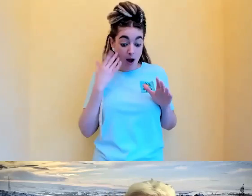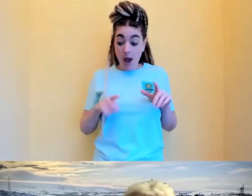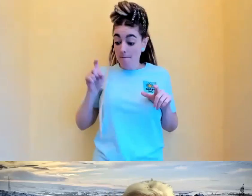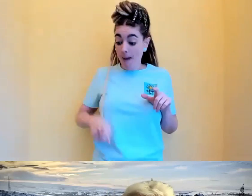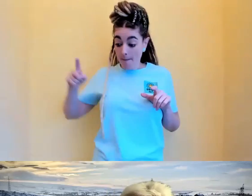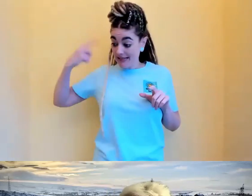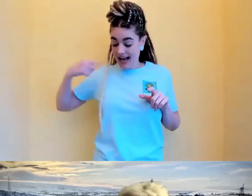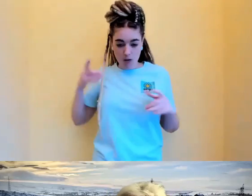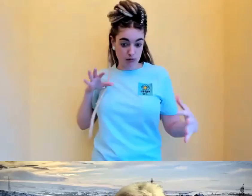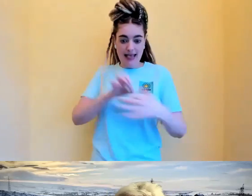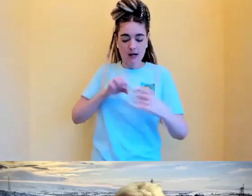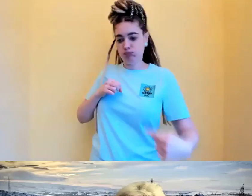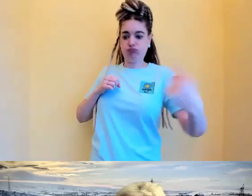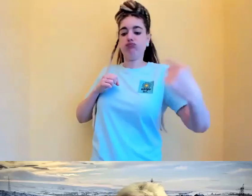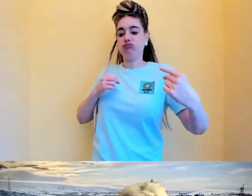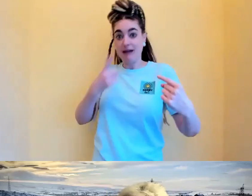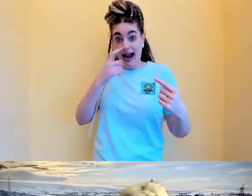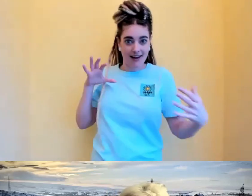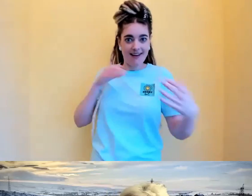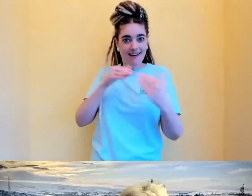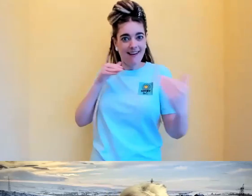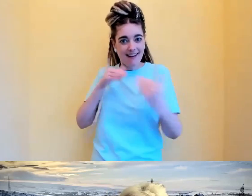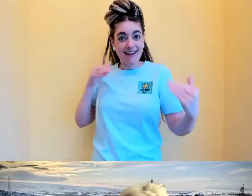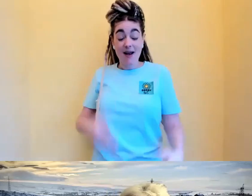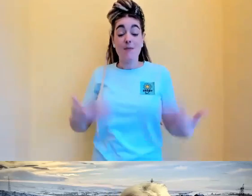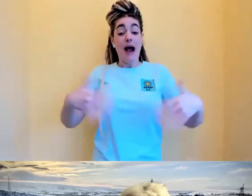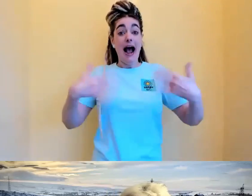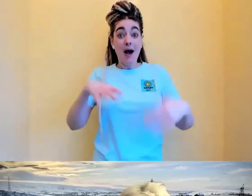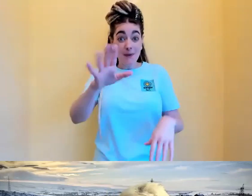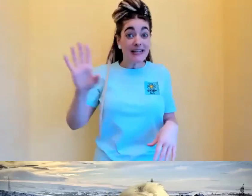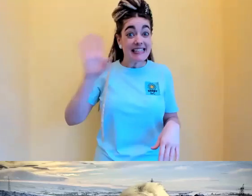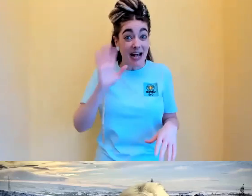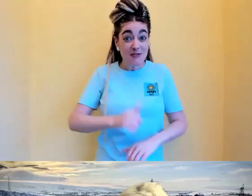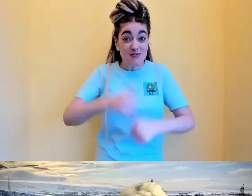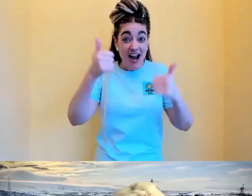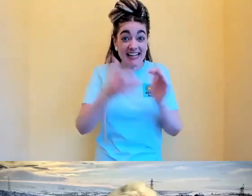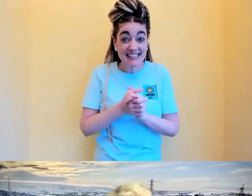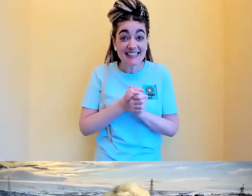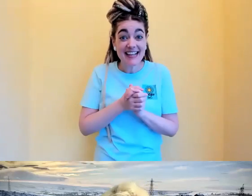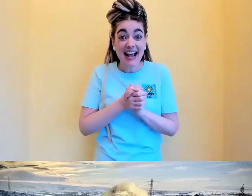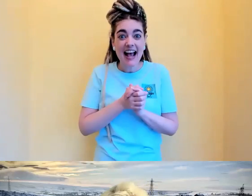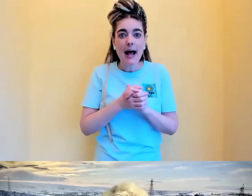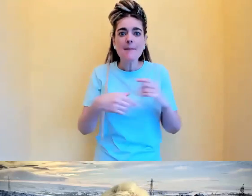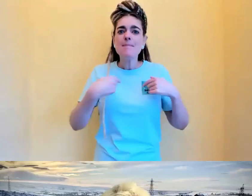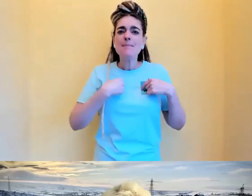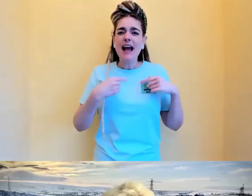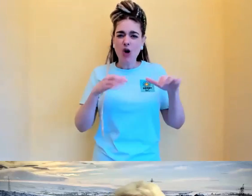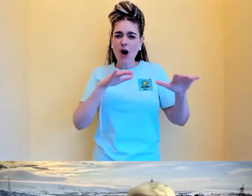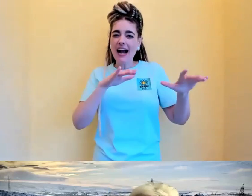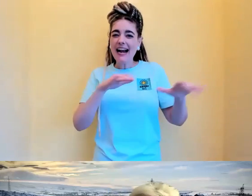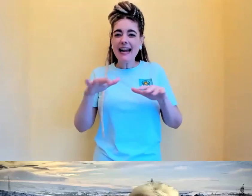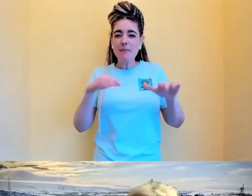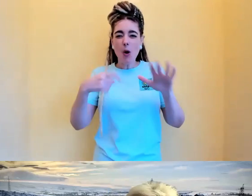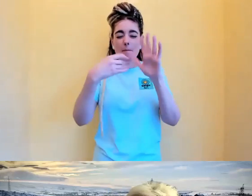emits. Oh, that's brilliant. That sounds great. Yes, I must. I've got a keyboard Minx. In fact, I've got